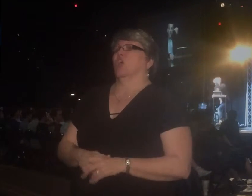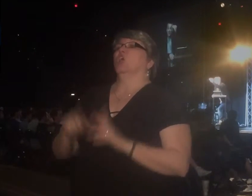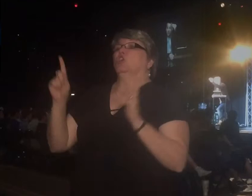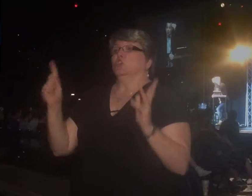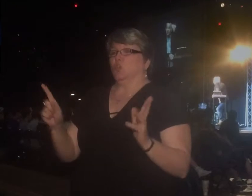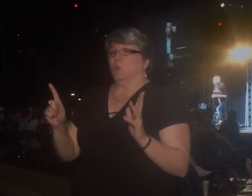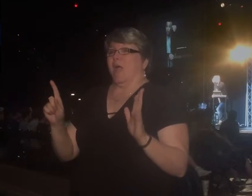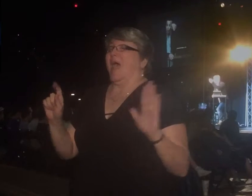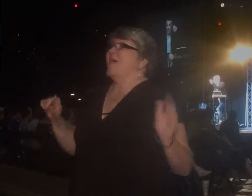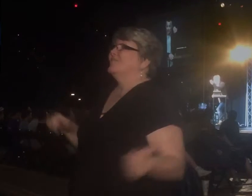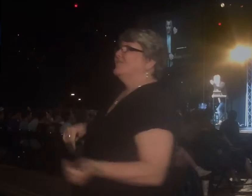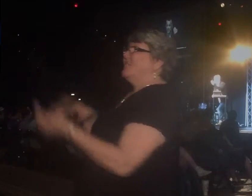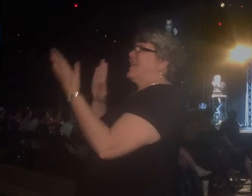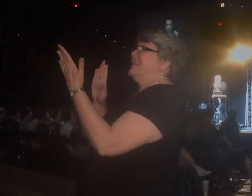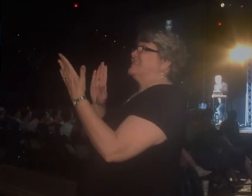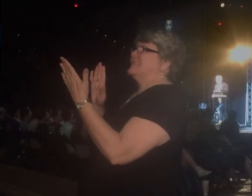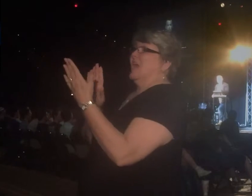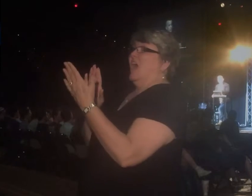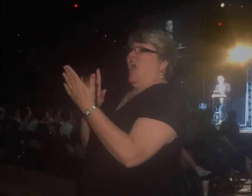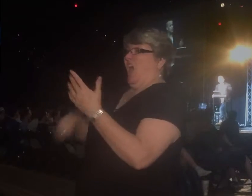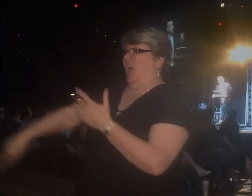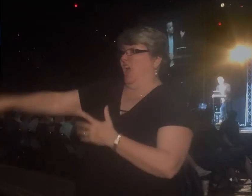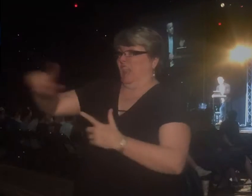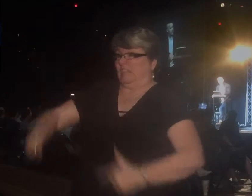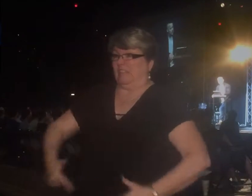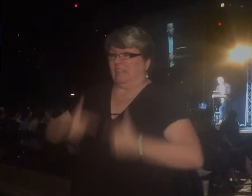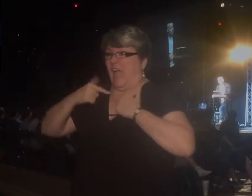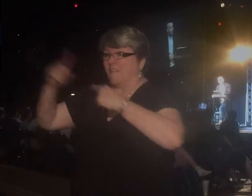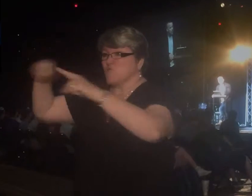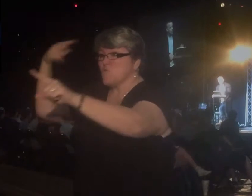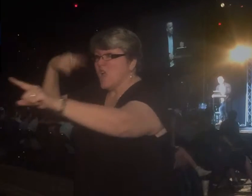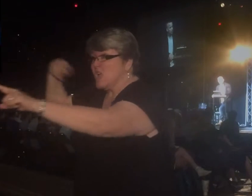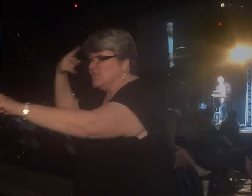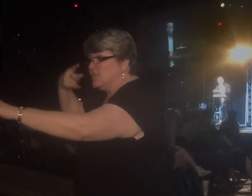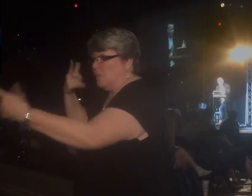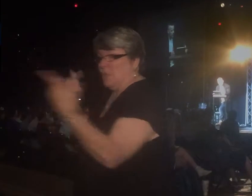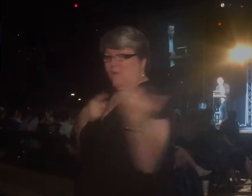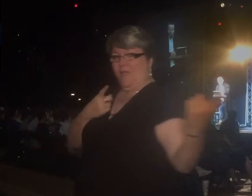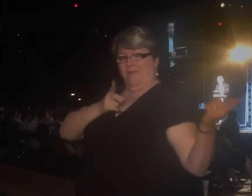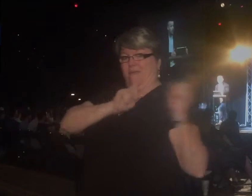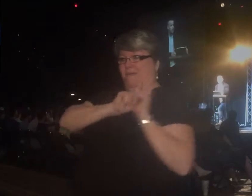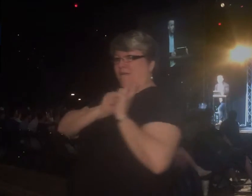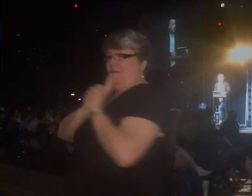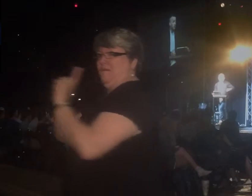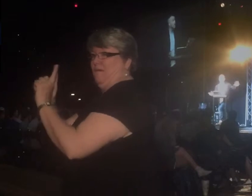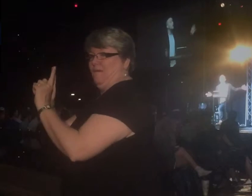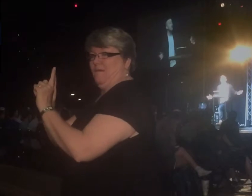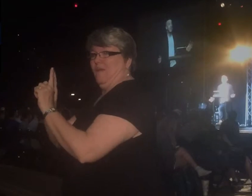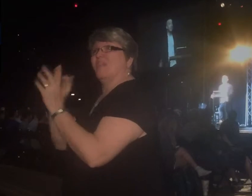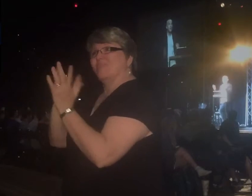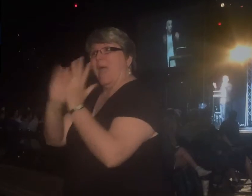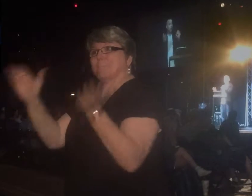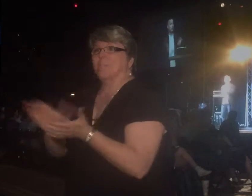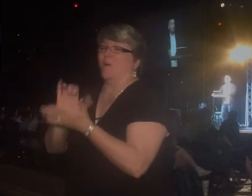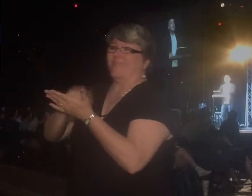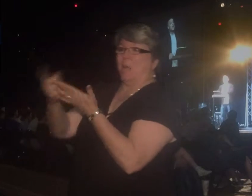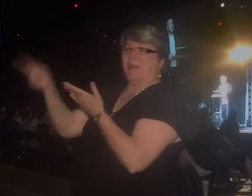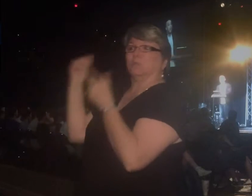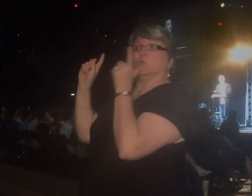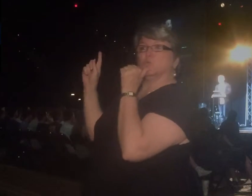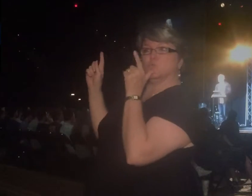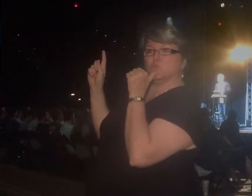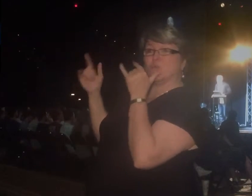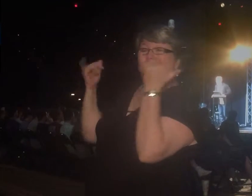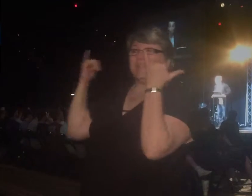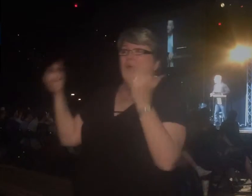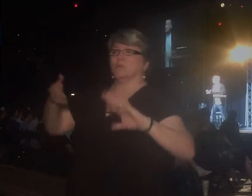You face life's crazy with someone that's chasing the things of God along with you. That's what marriage is supposed to be. And that was last week, the who.